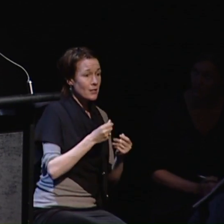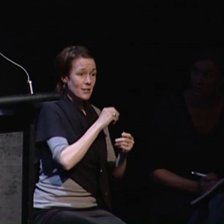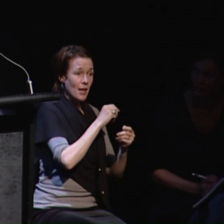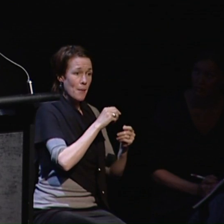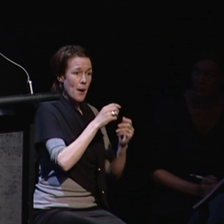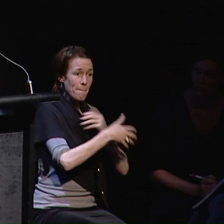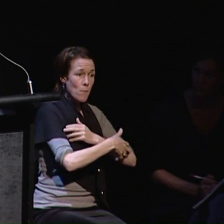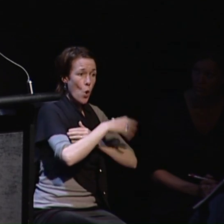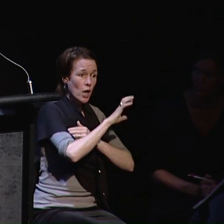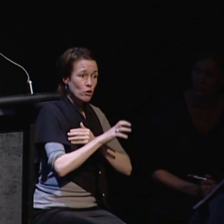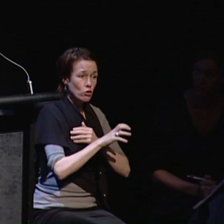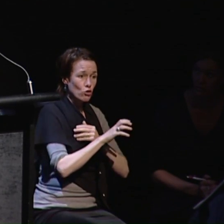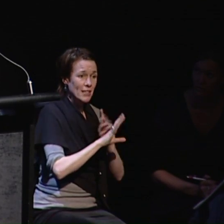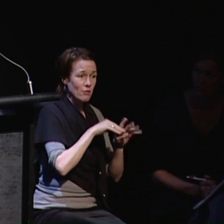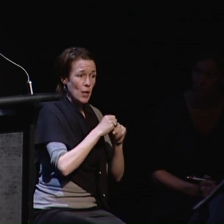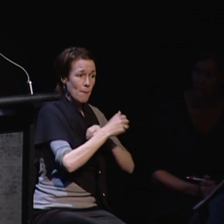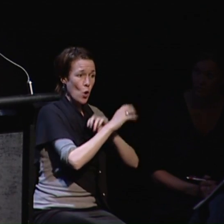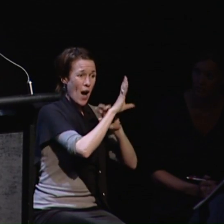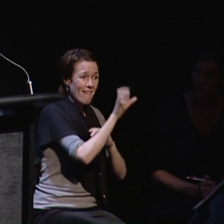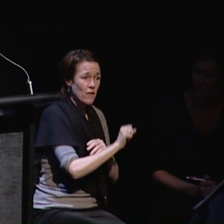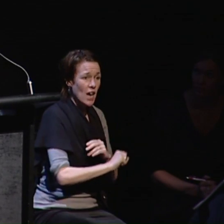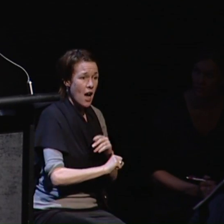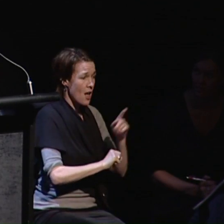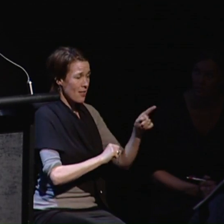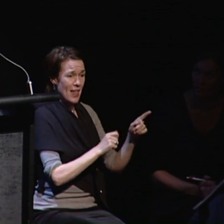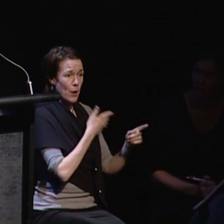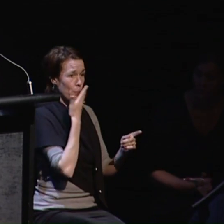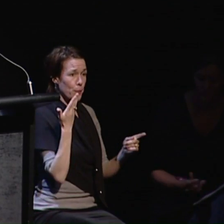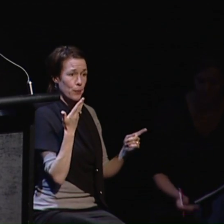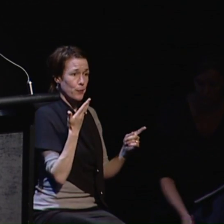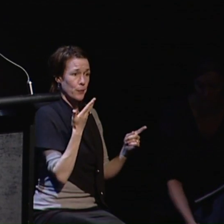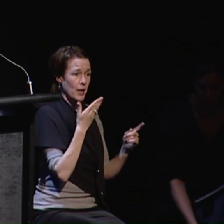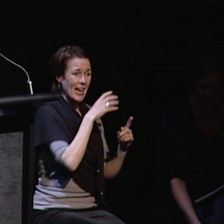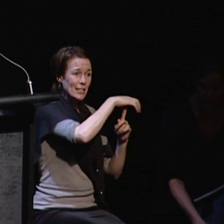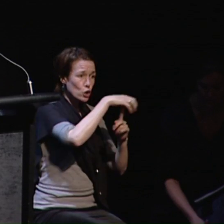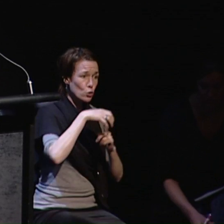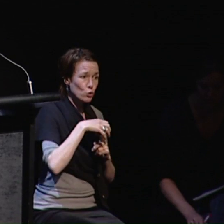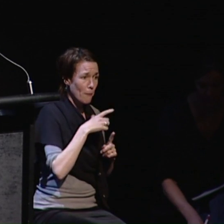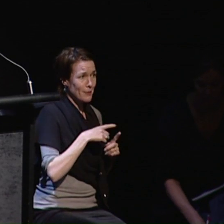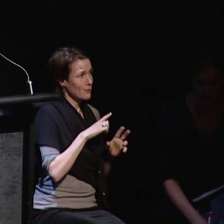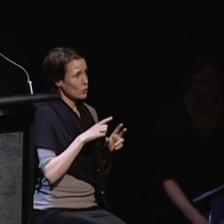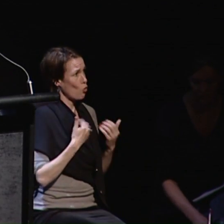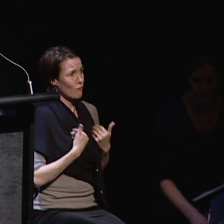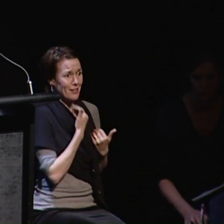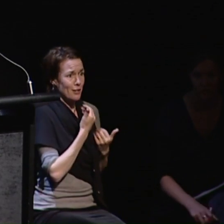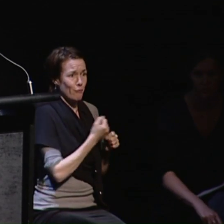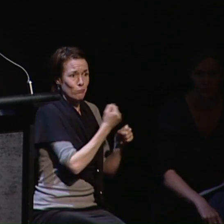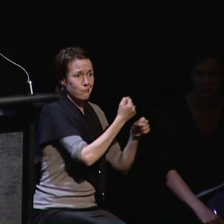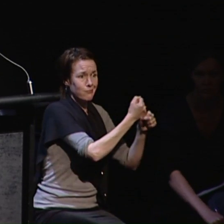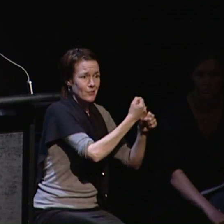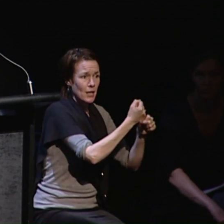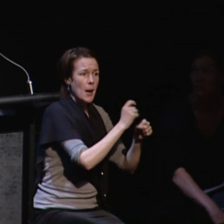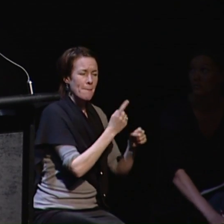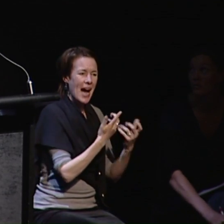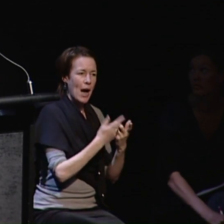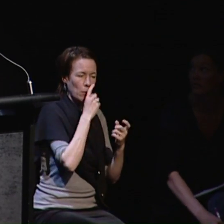ever been built, what does it look like to build communities that are inclusive and supportive of people's participation?